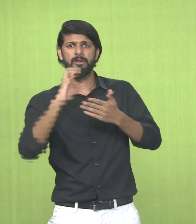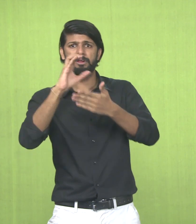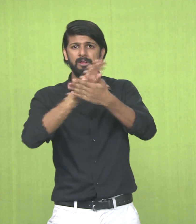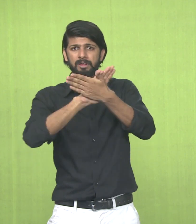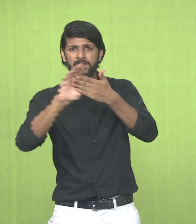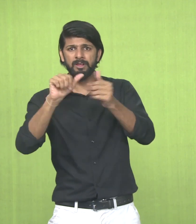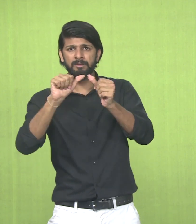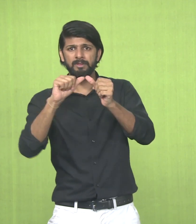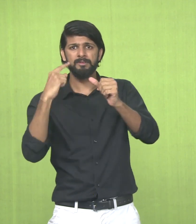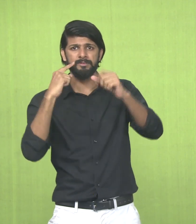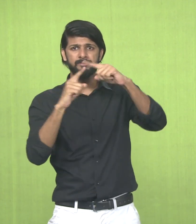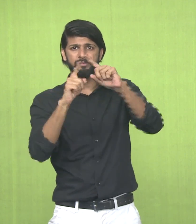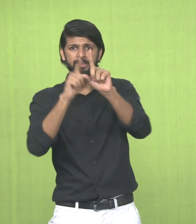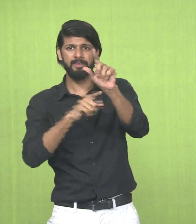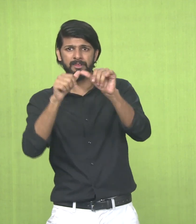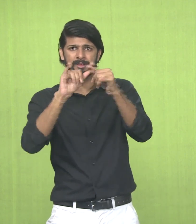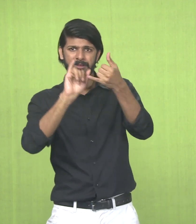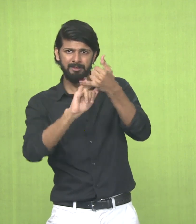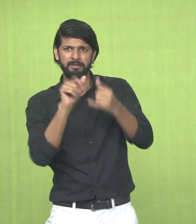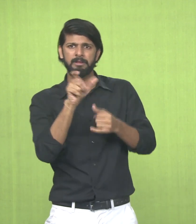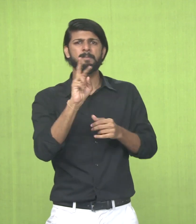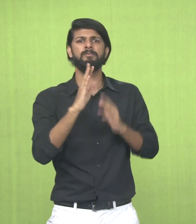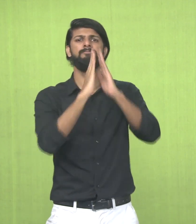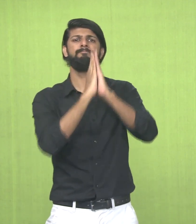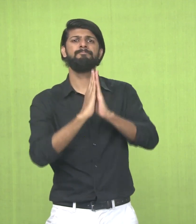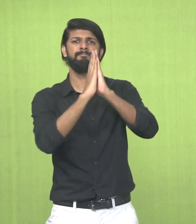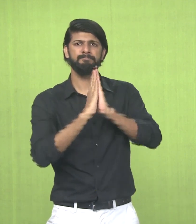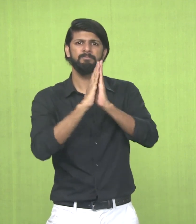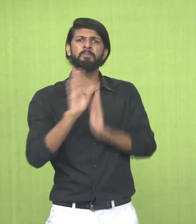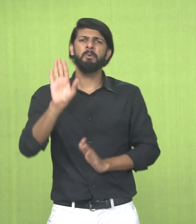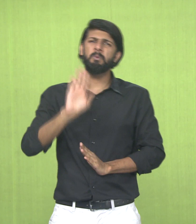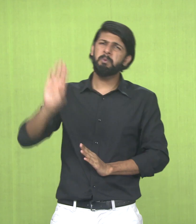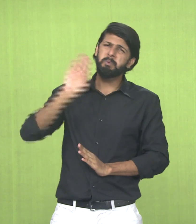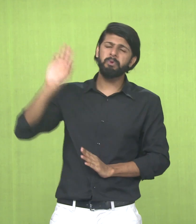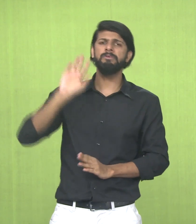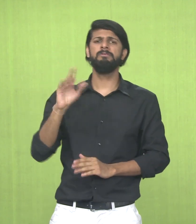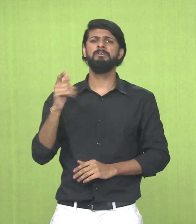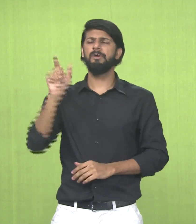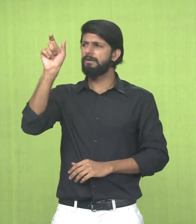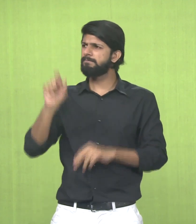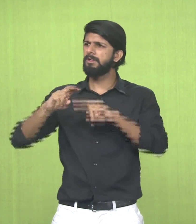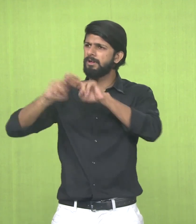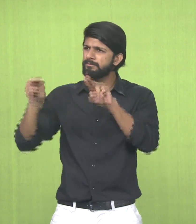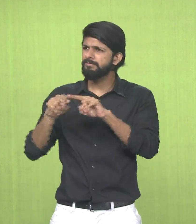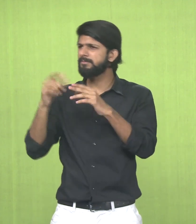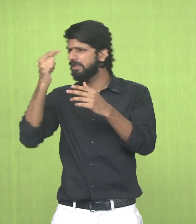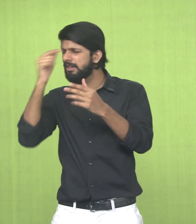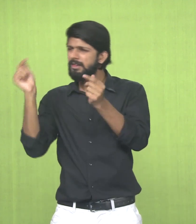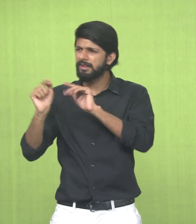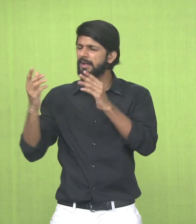and chaityas are the prayer halls of the Buddhist faithful and Buddhism followers,